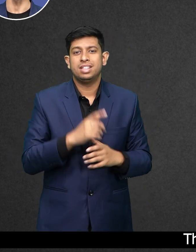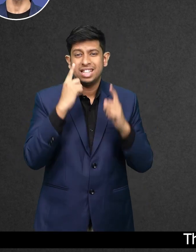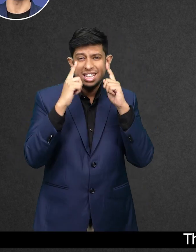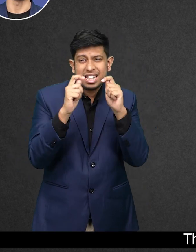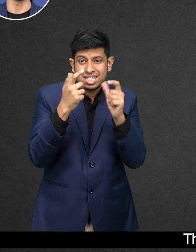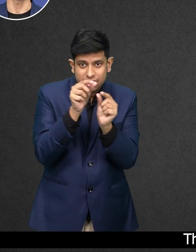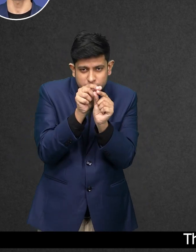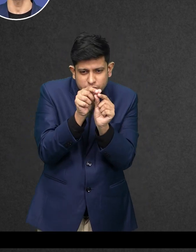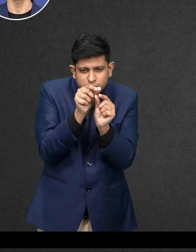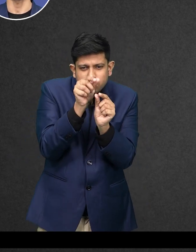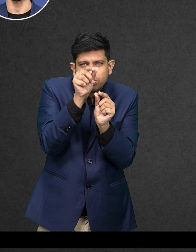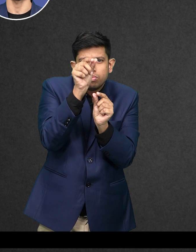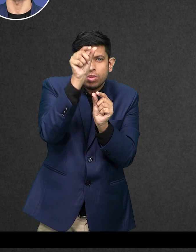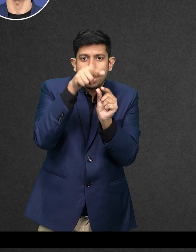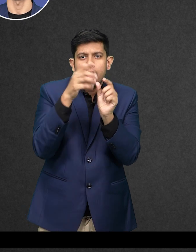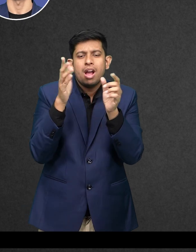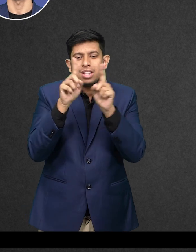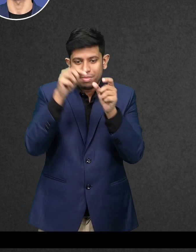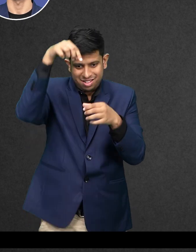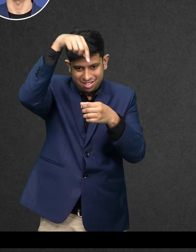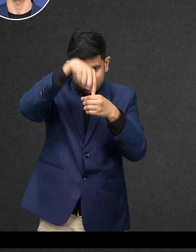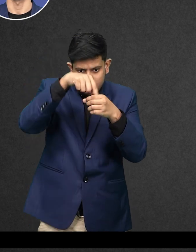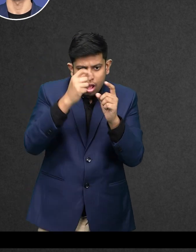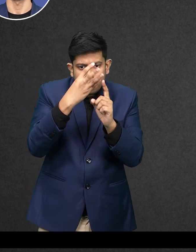The test tube is filled with air.